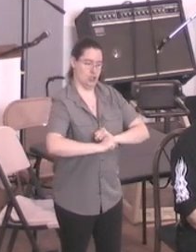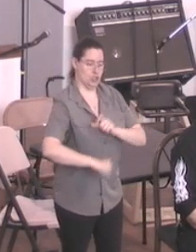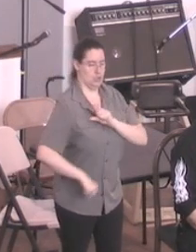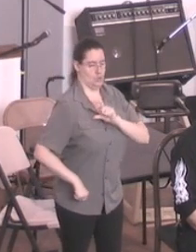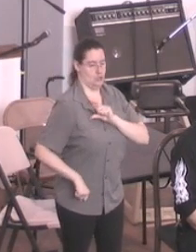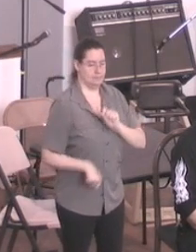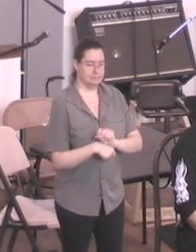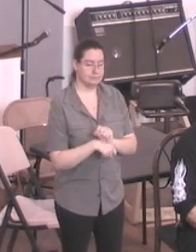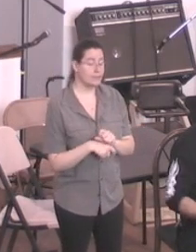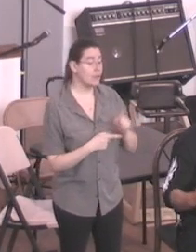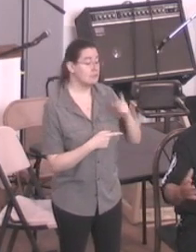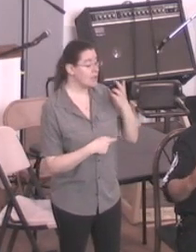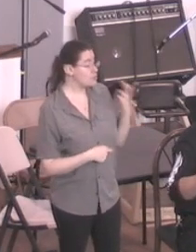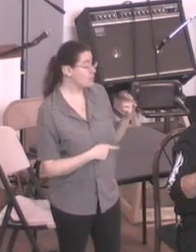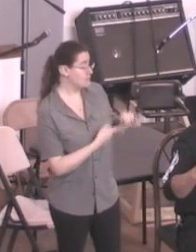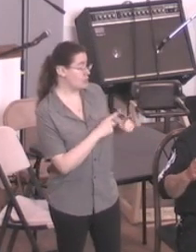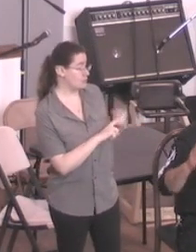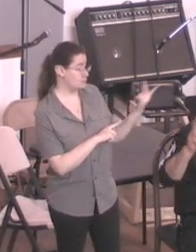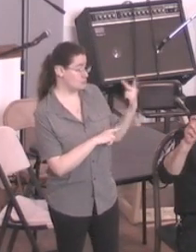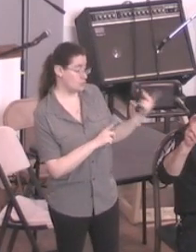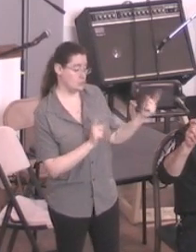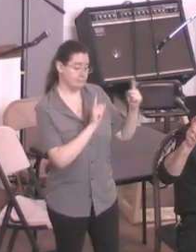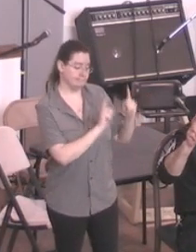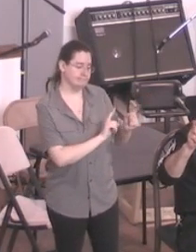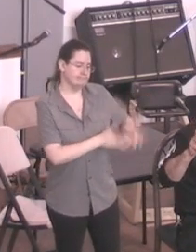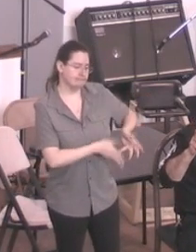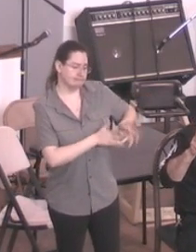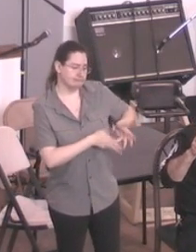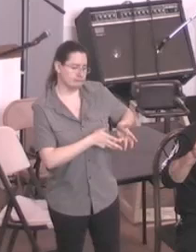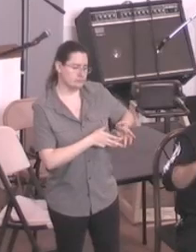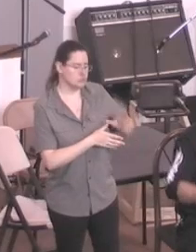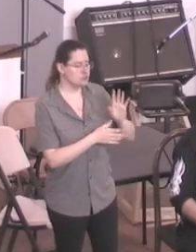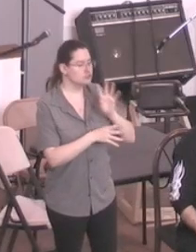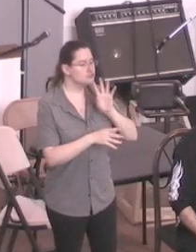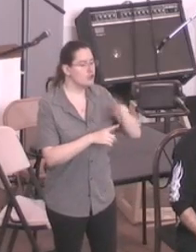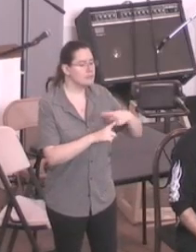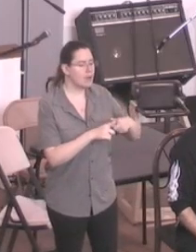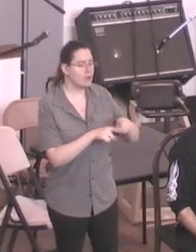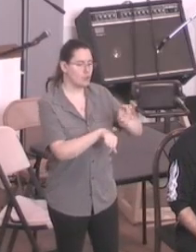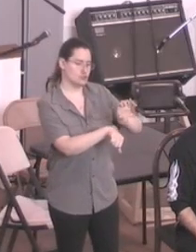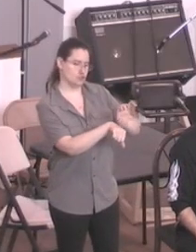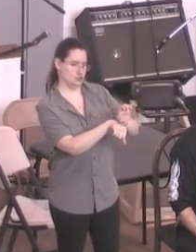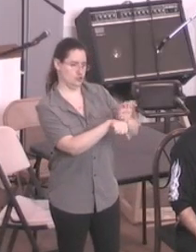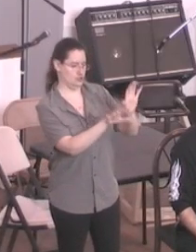And a really good friend of mine, we got to talking about church.